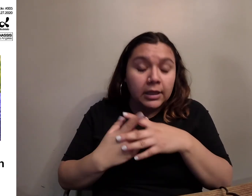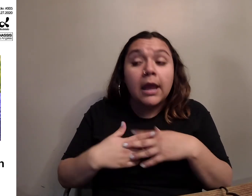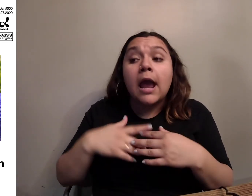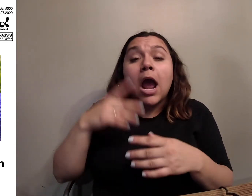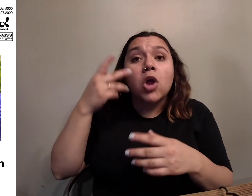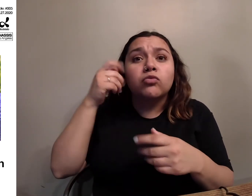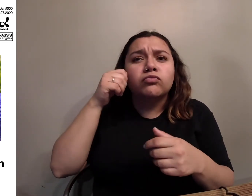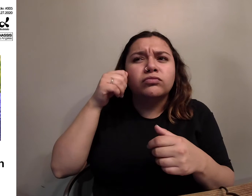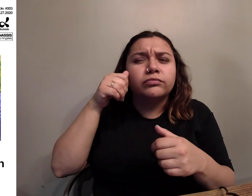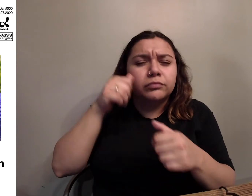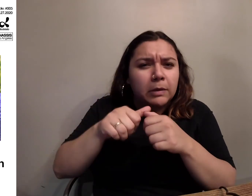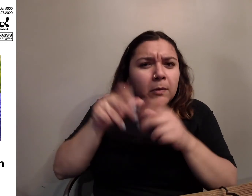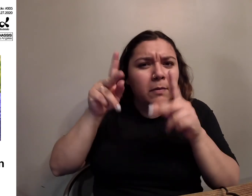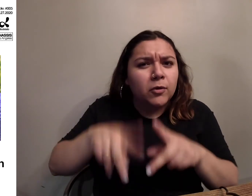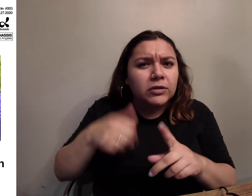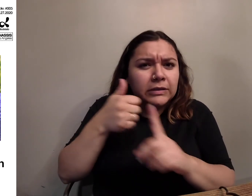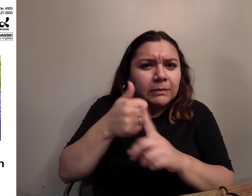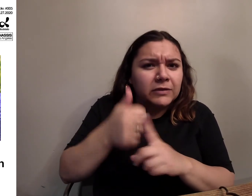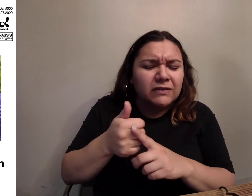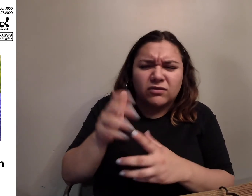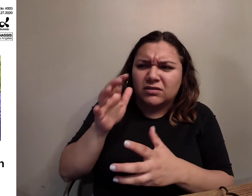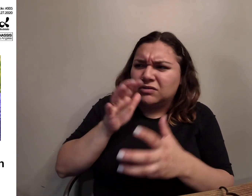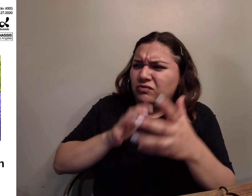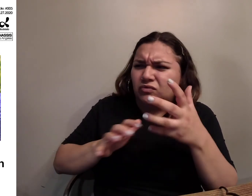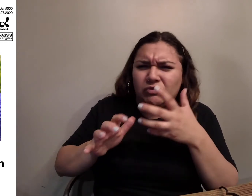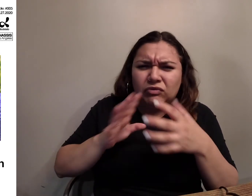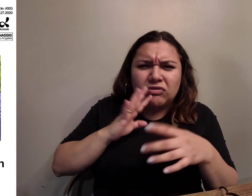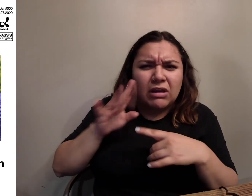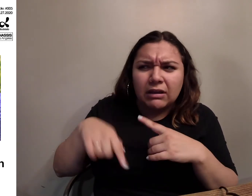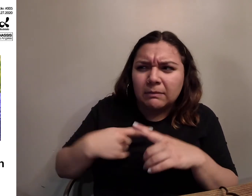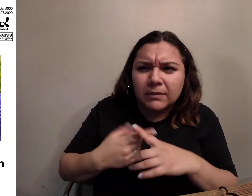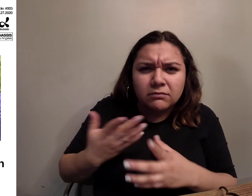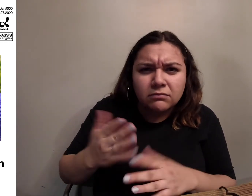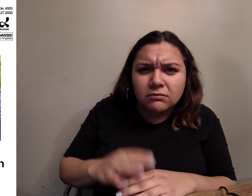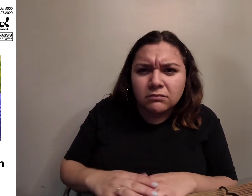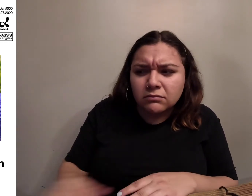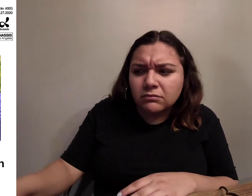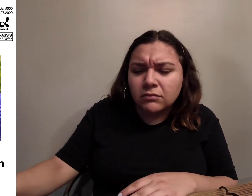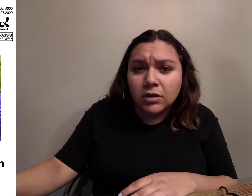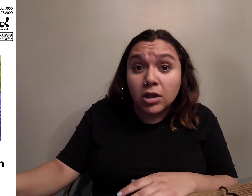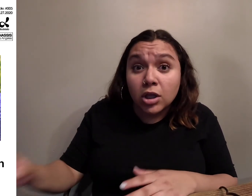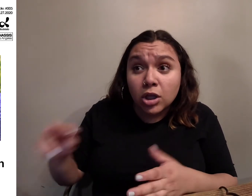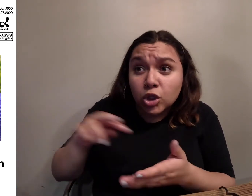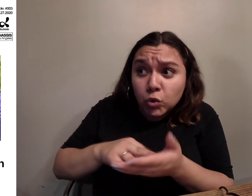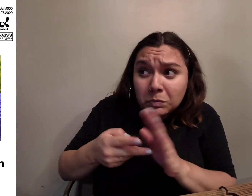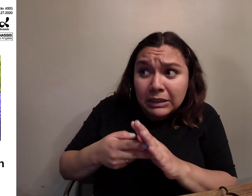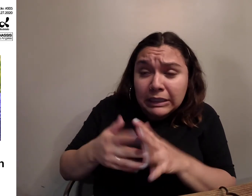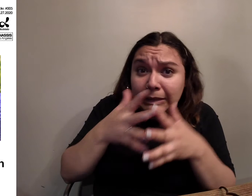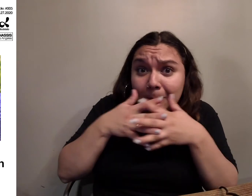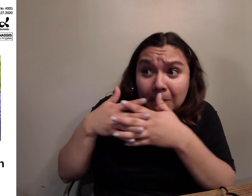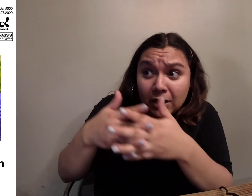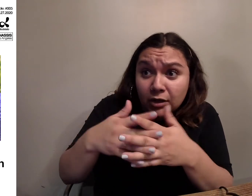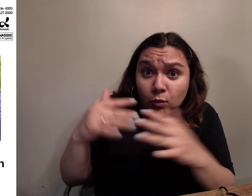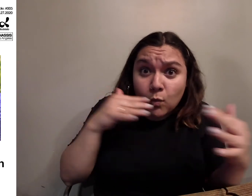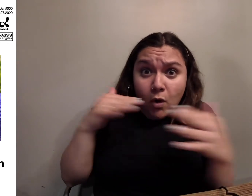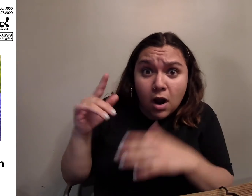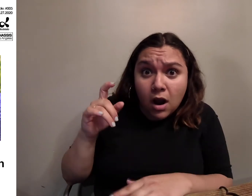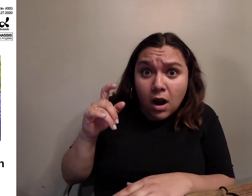this look of confusion on their face. They were like, "What are you talking about? Do you mean the American War?"